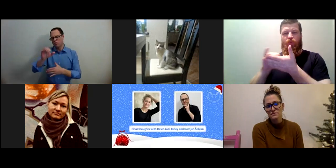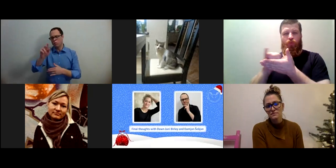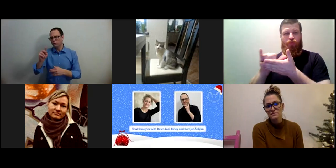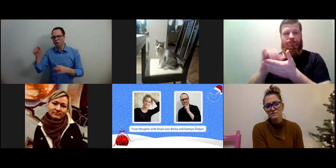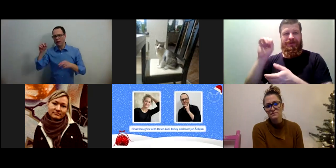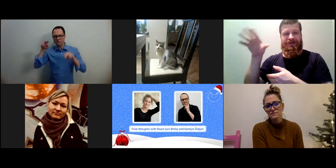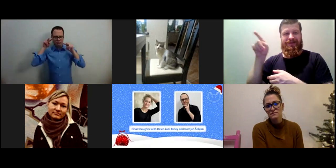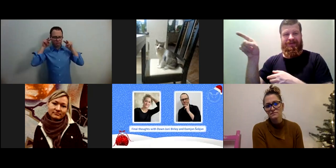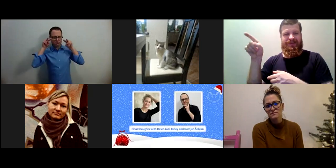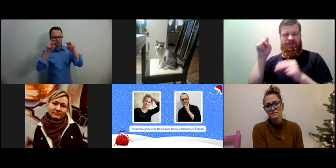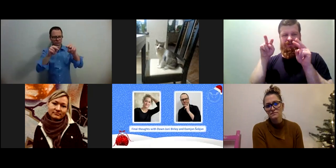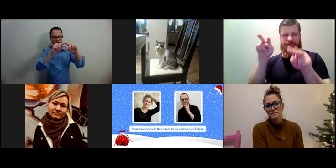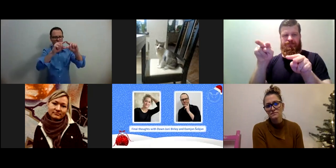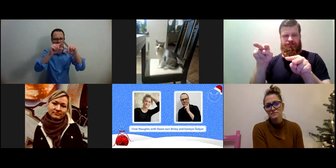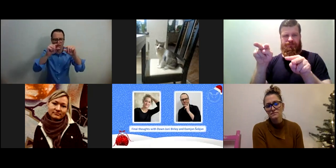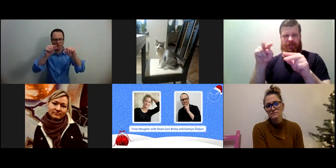is